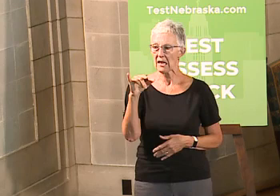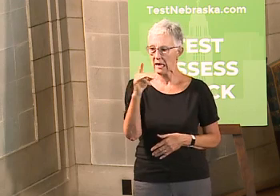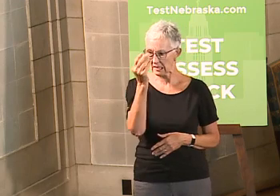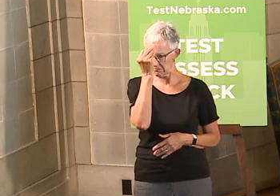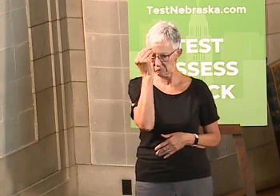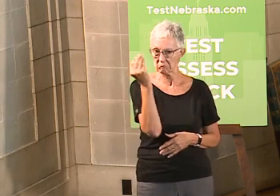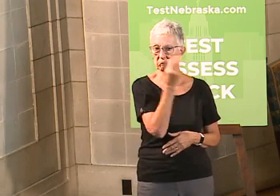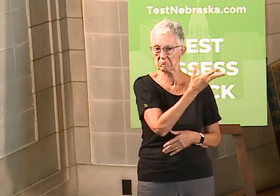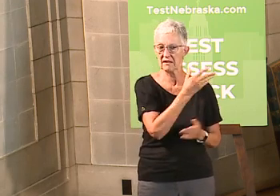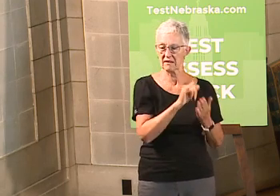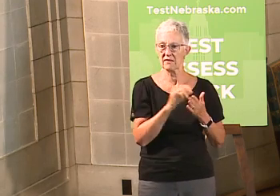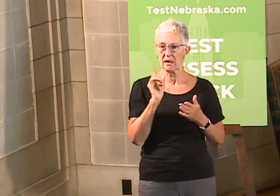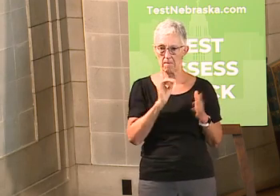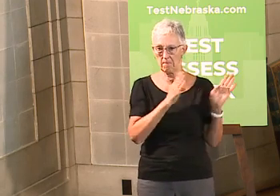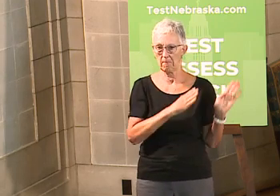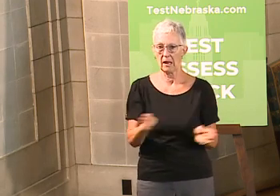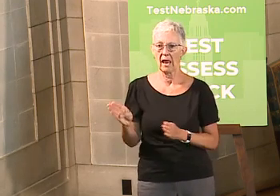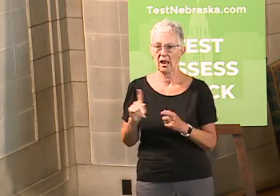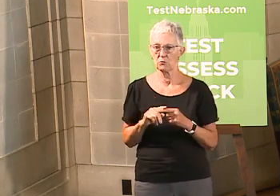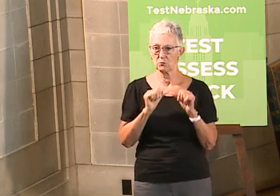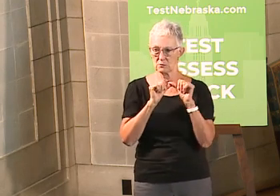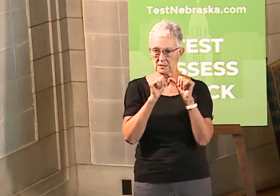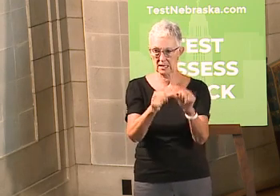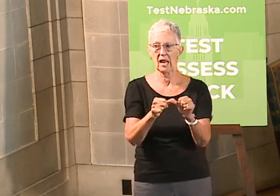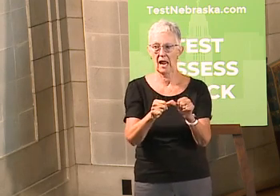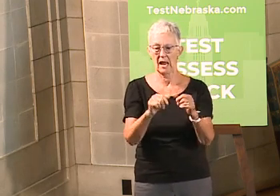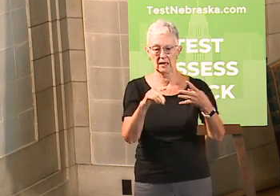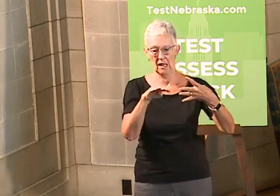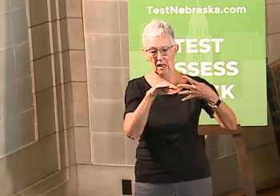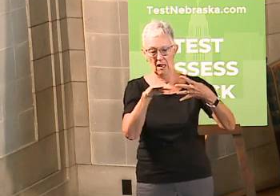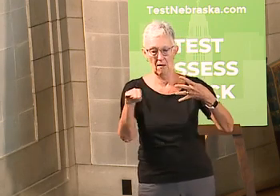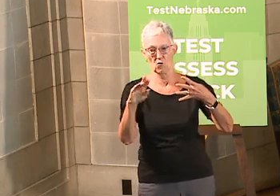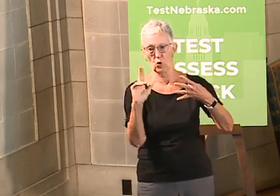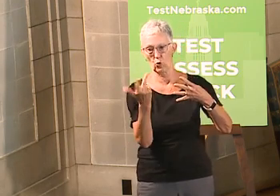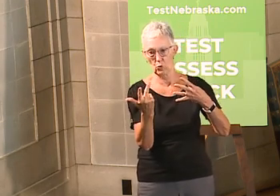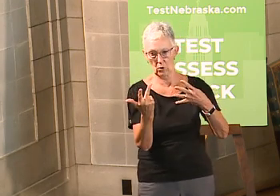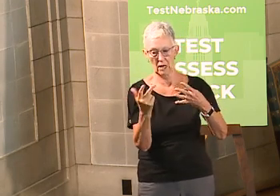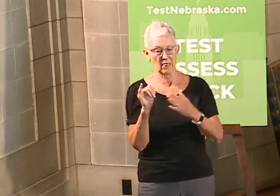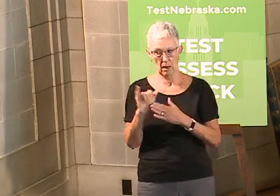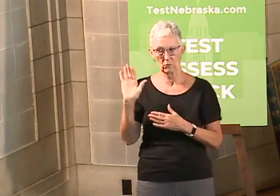have a discussion on the merits of it. So but obviously that was Lancaster County's decision to go forward.